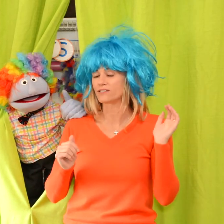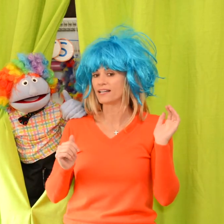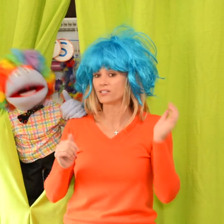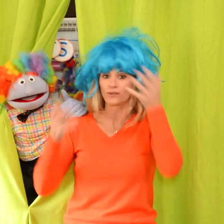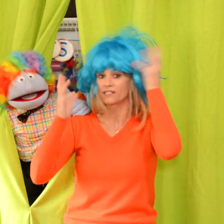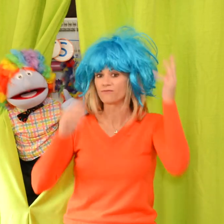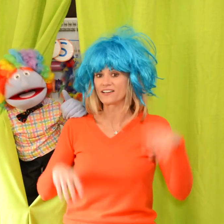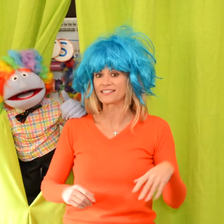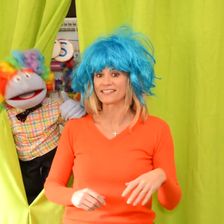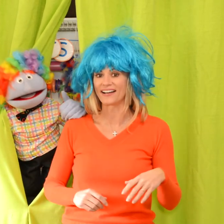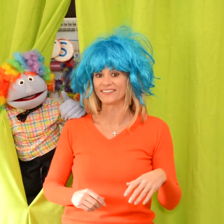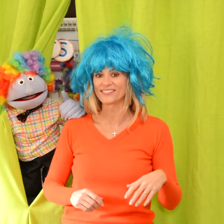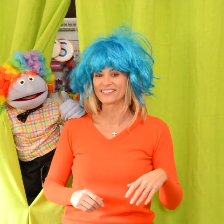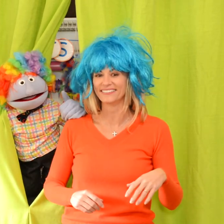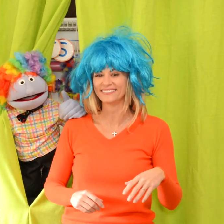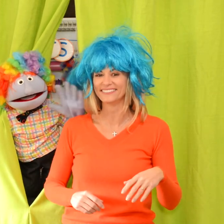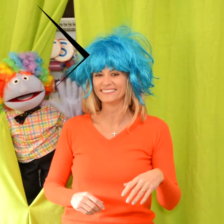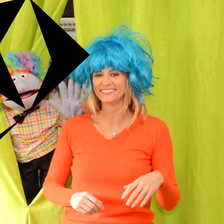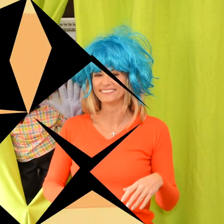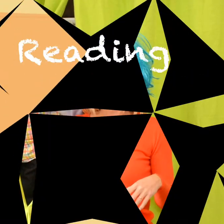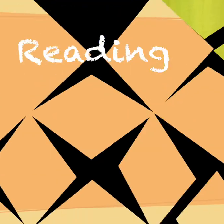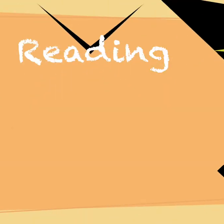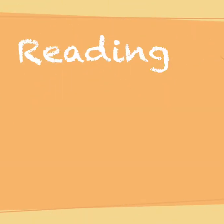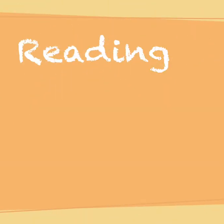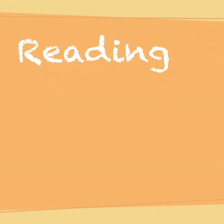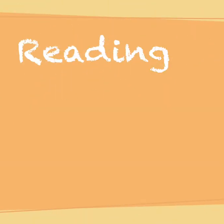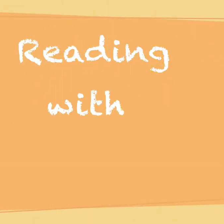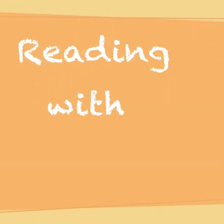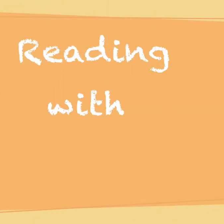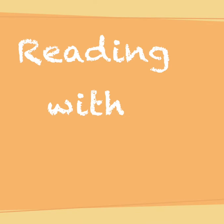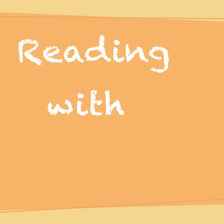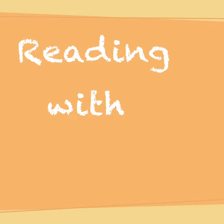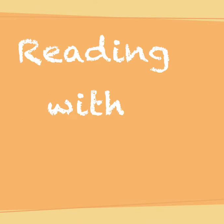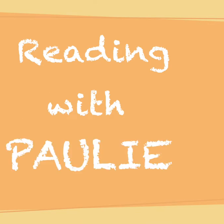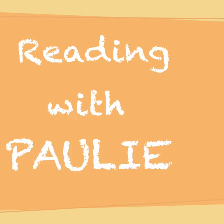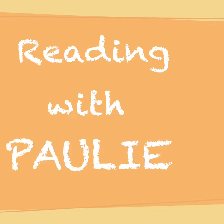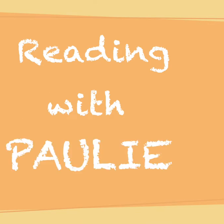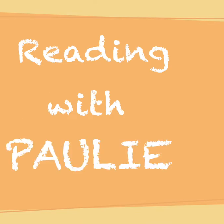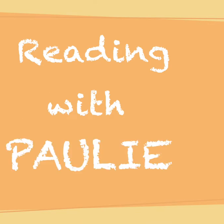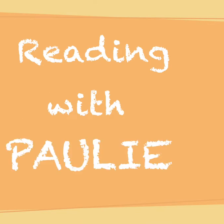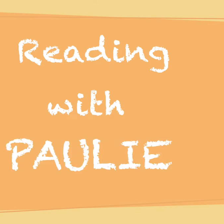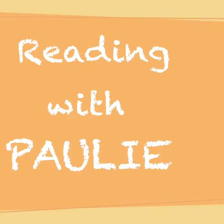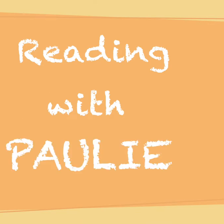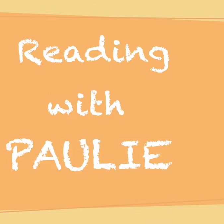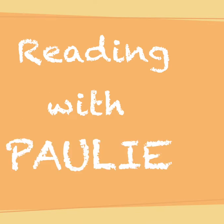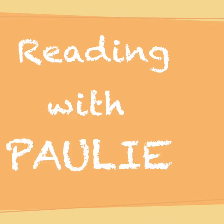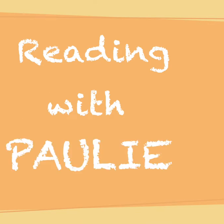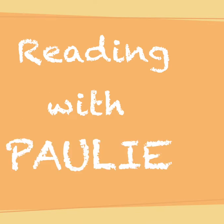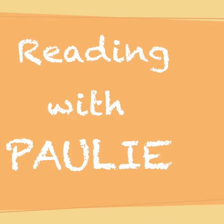today doing some fun styles. Reading with Paulie.